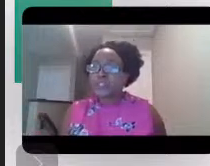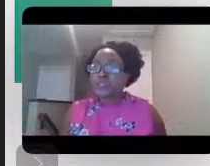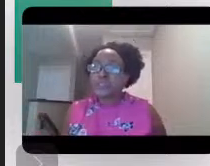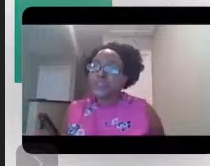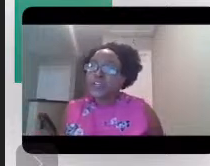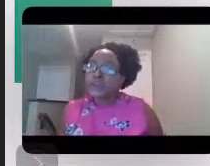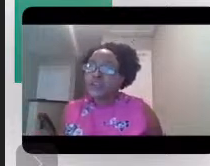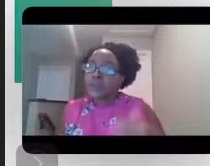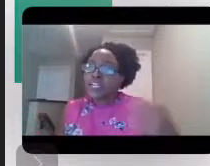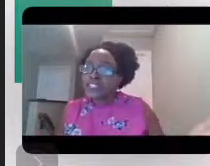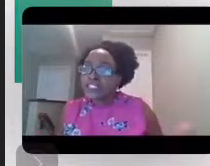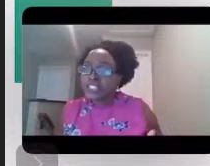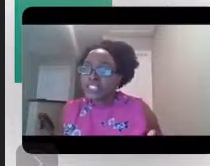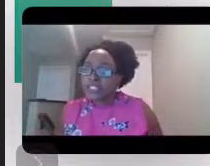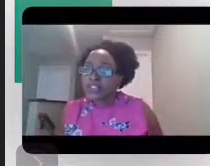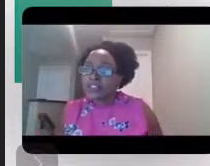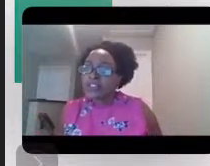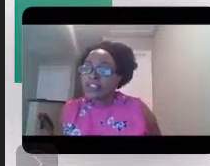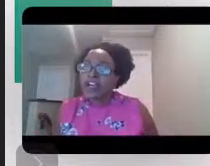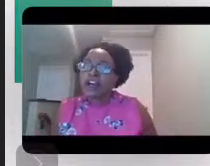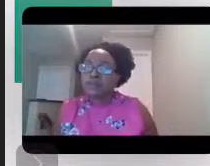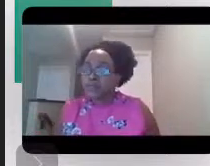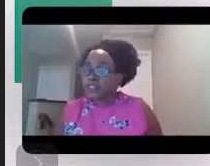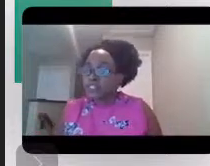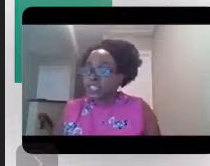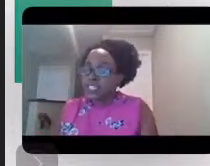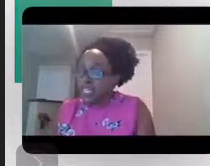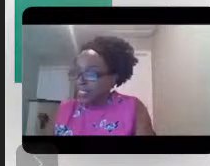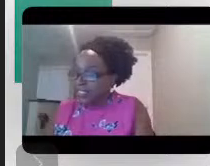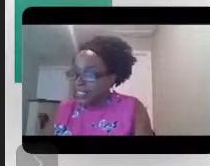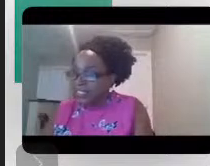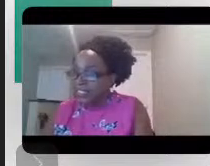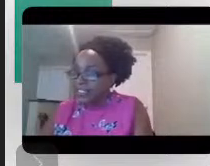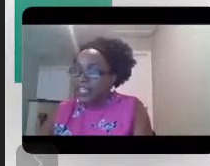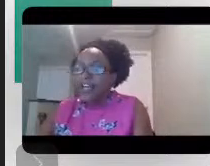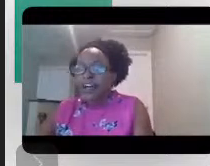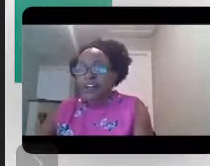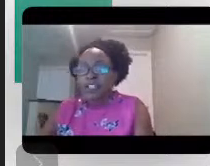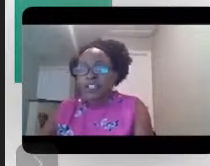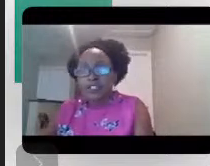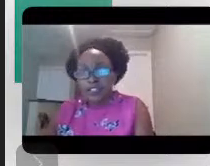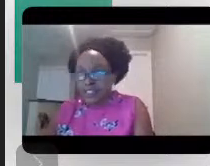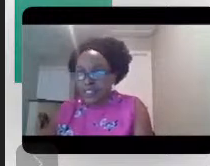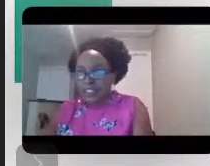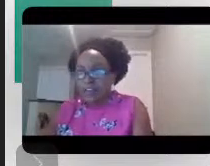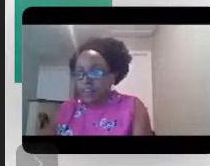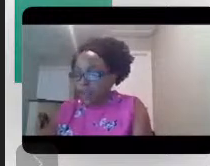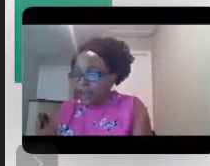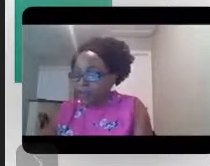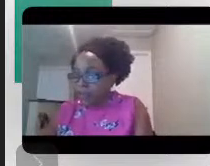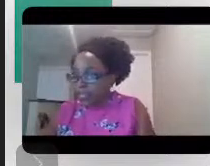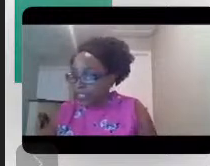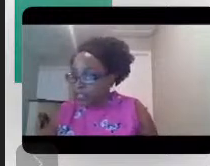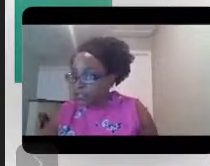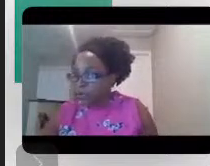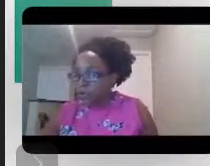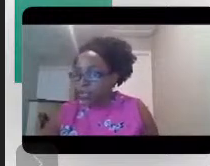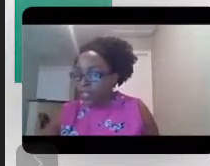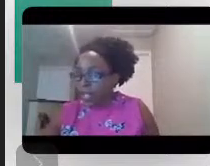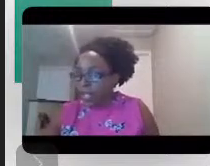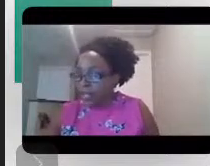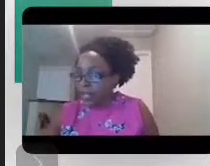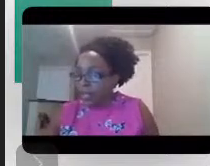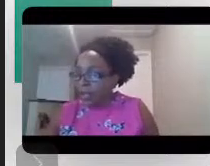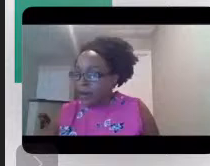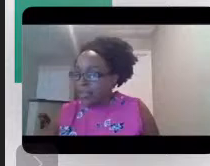to, make decisions, take chances. It's in a safe environment, so all of